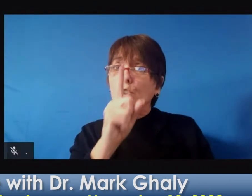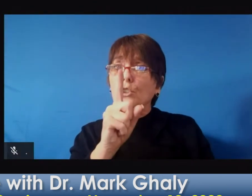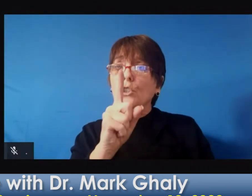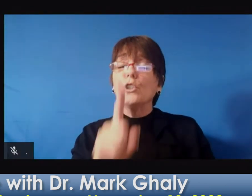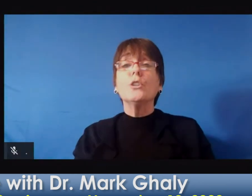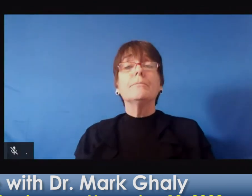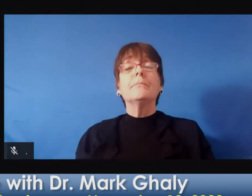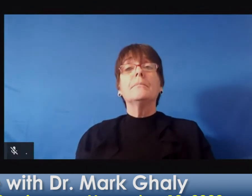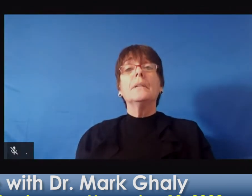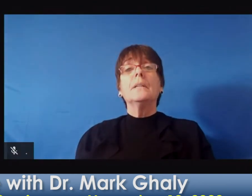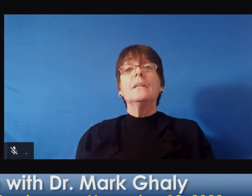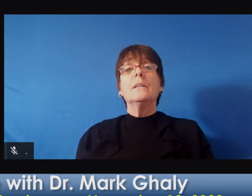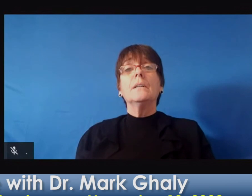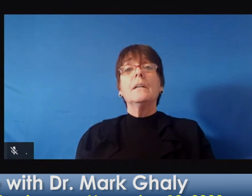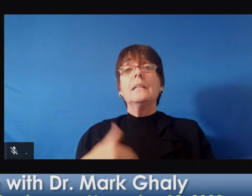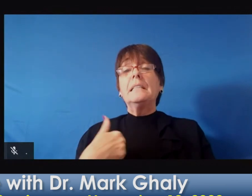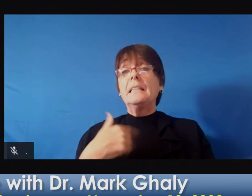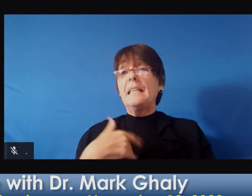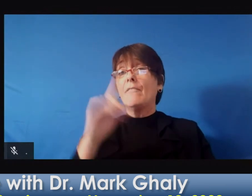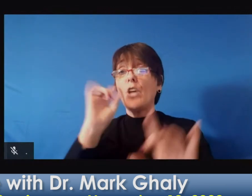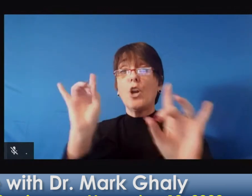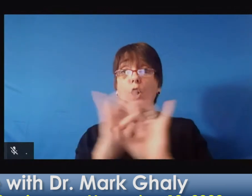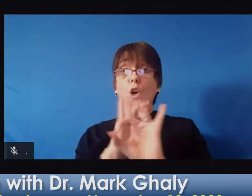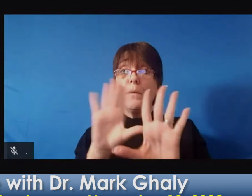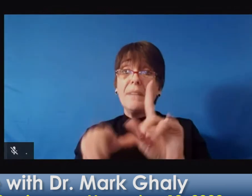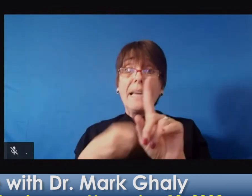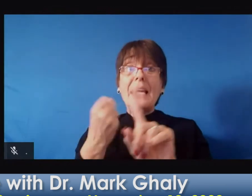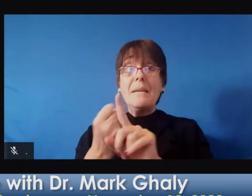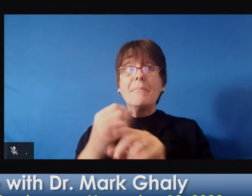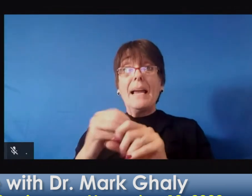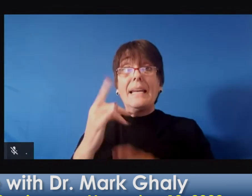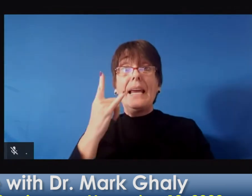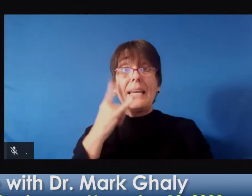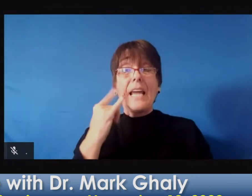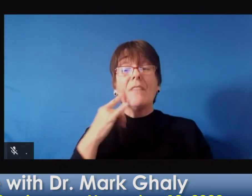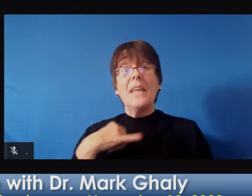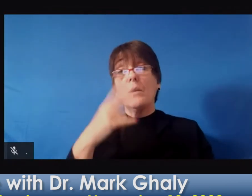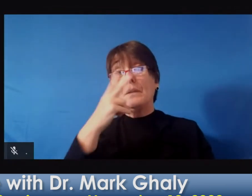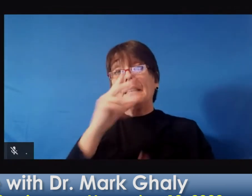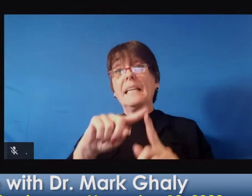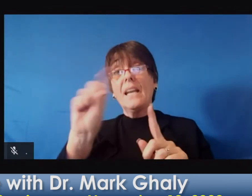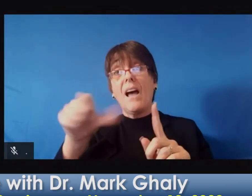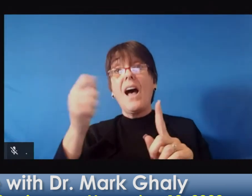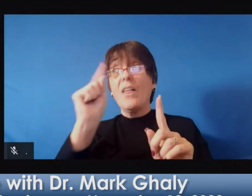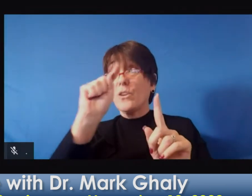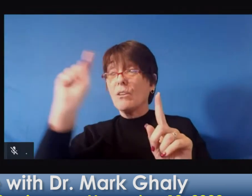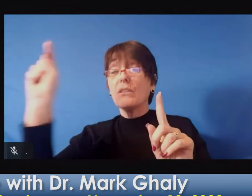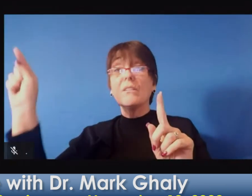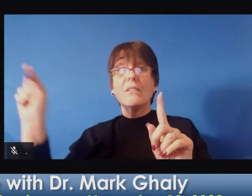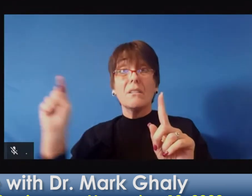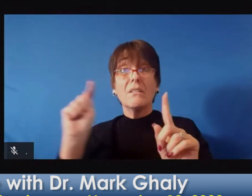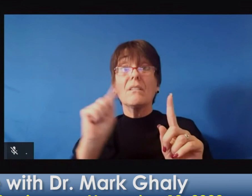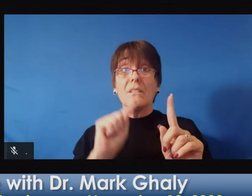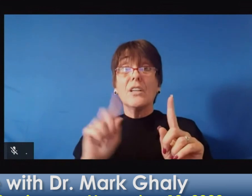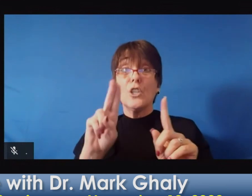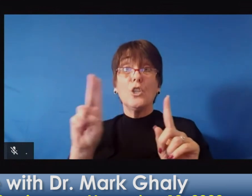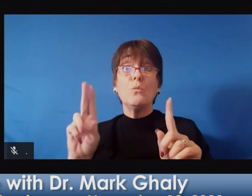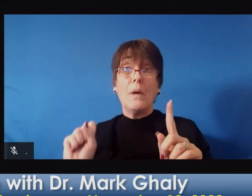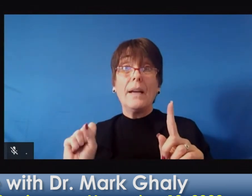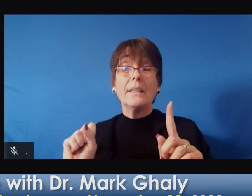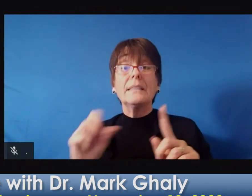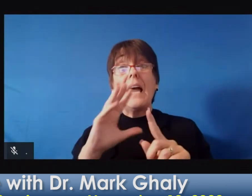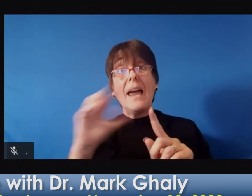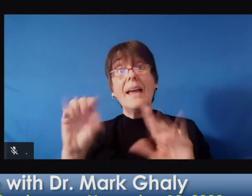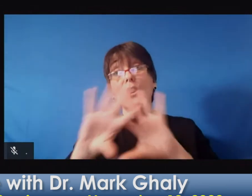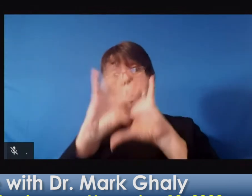have the horrific impact in California that we've seen in other parts of the nation and other parts of the